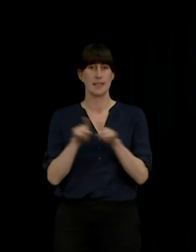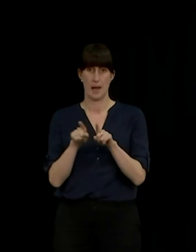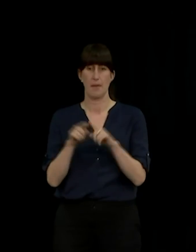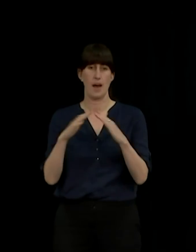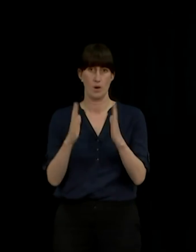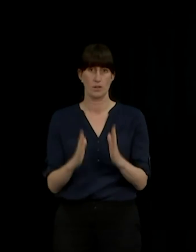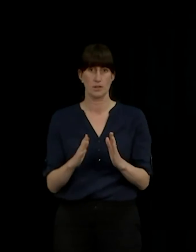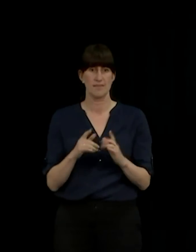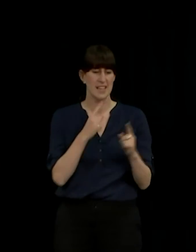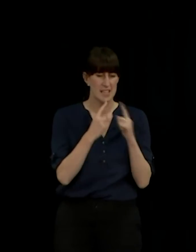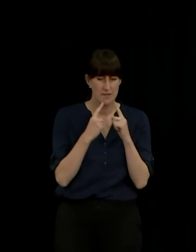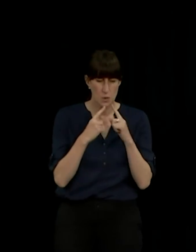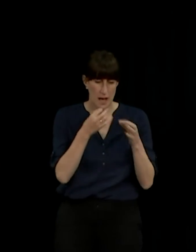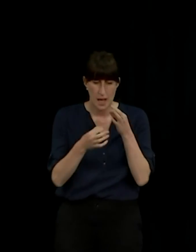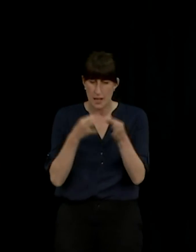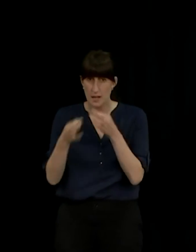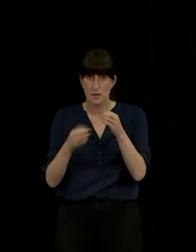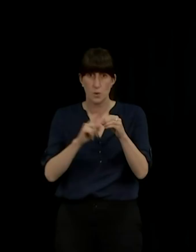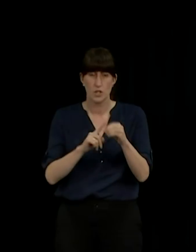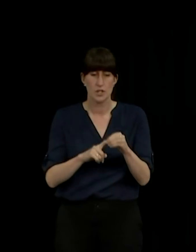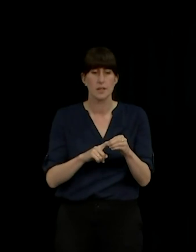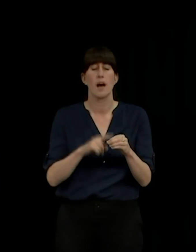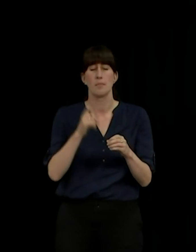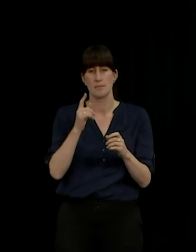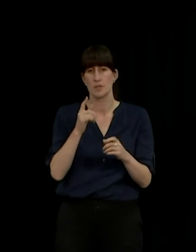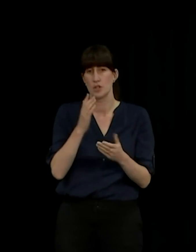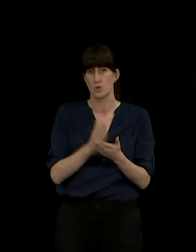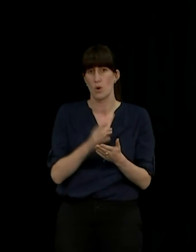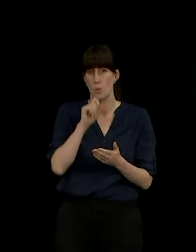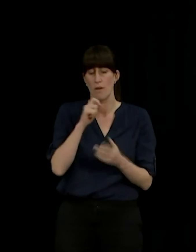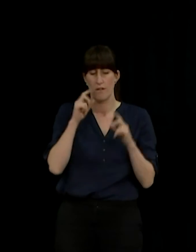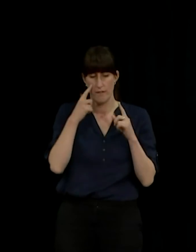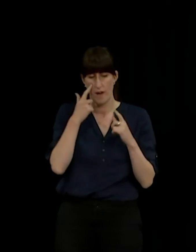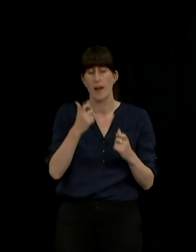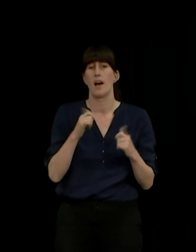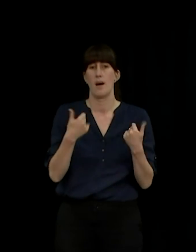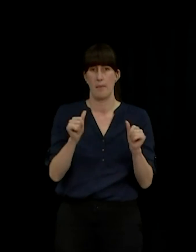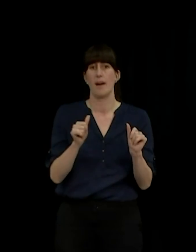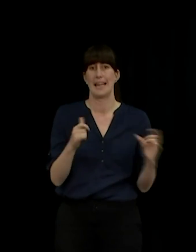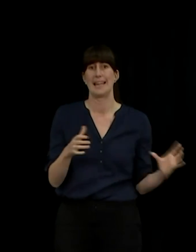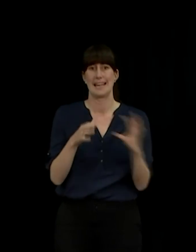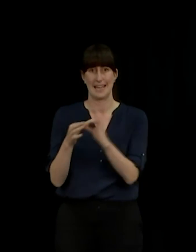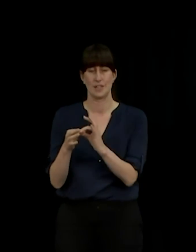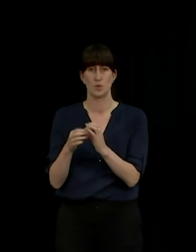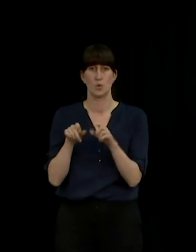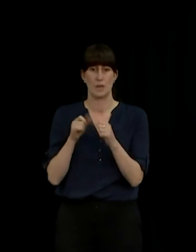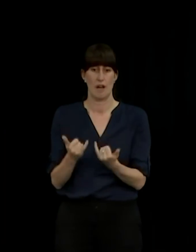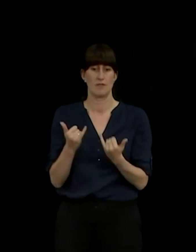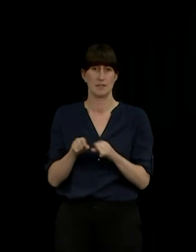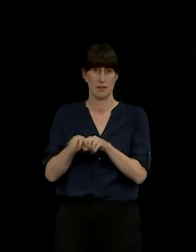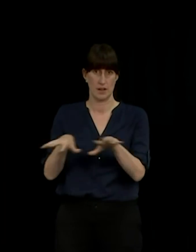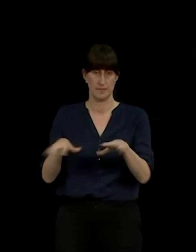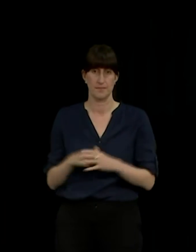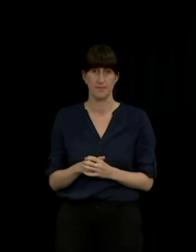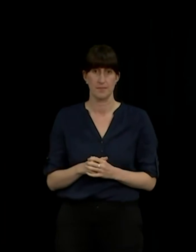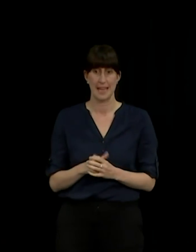fully expect that those will identify links and connections to the existing outbreak. And of yesterday's cases